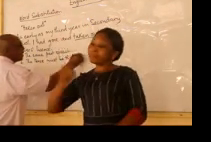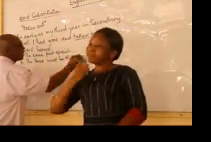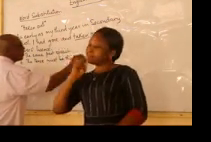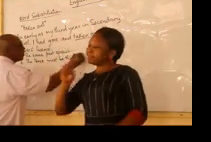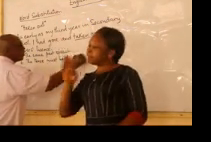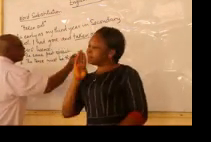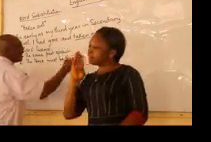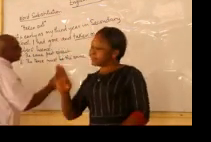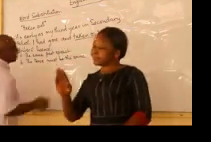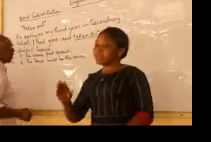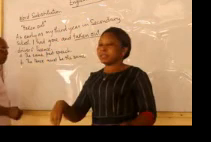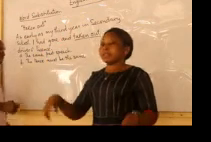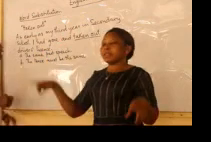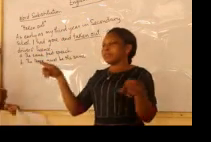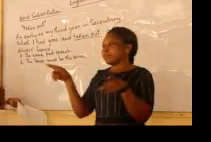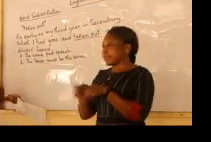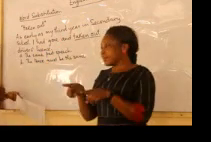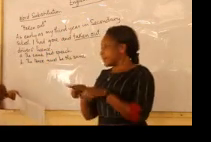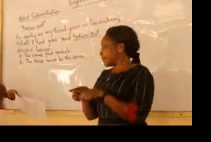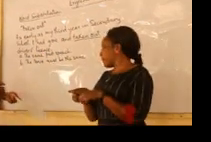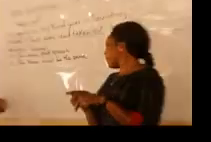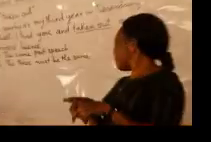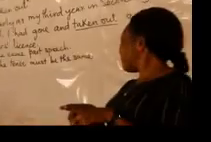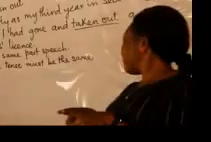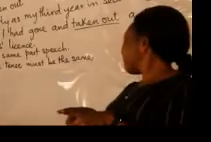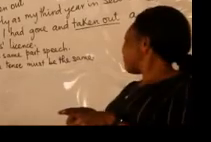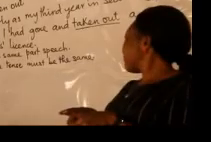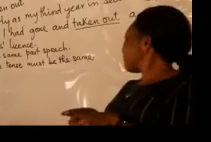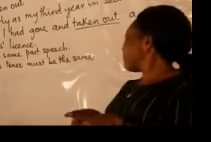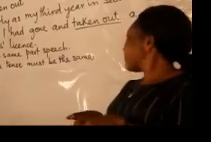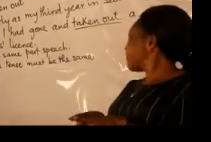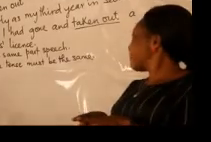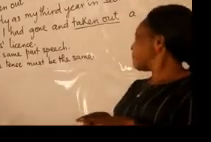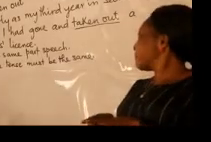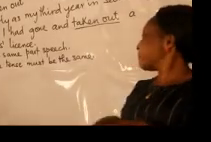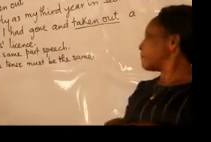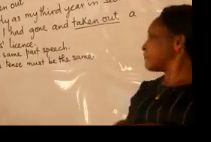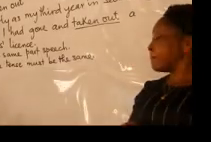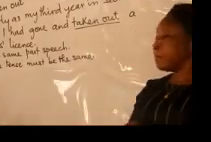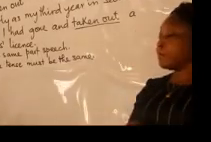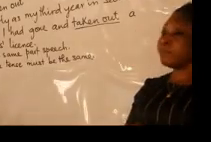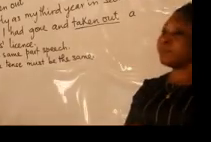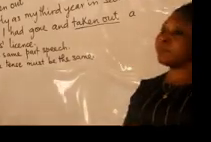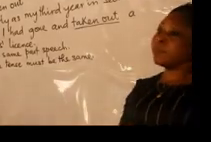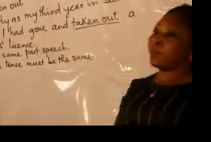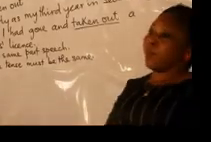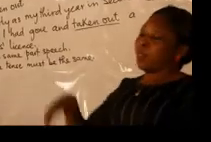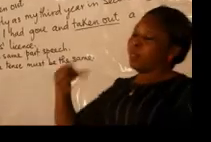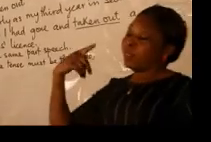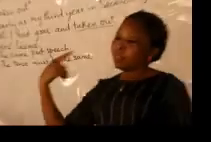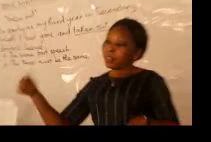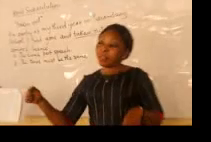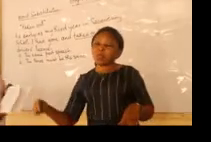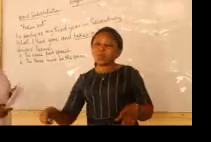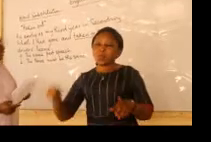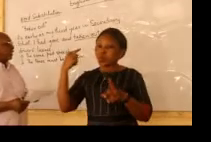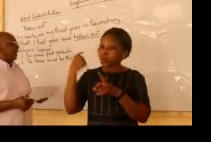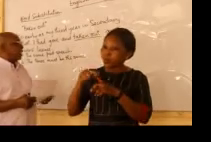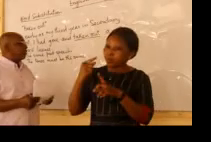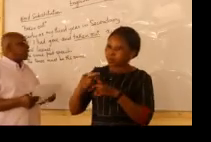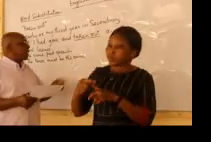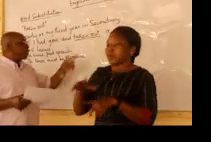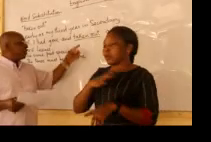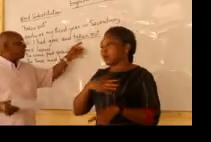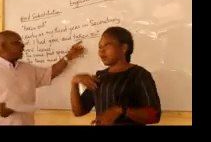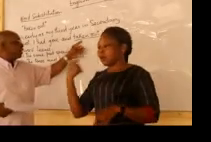The tense of the word you are replacing and the one you are using to replace it must be the